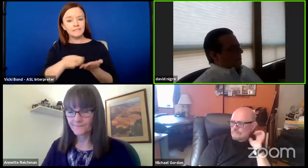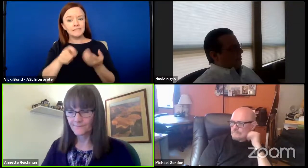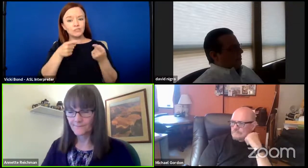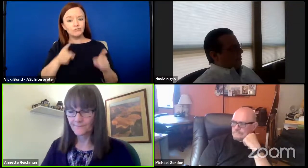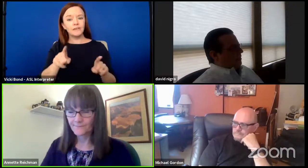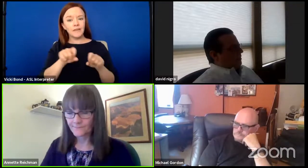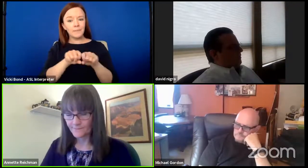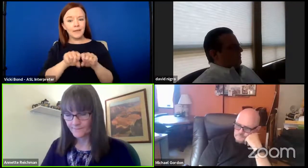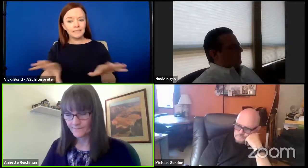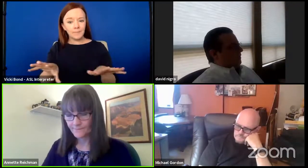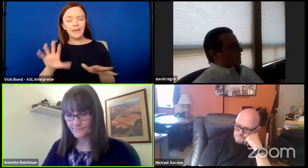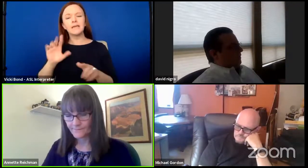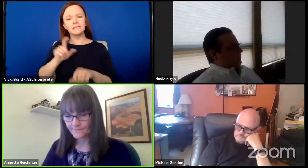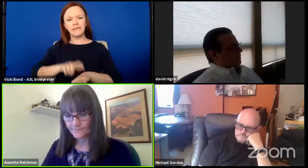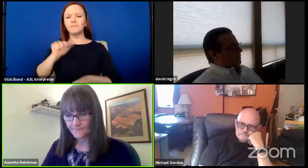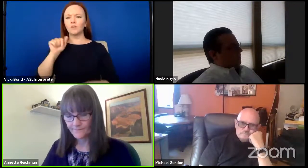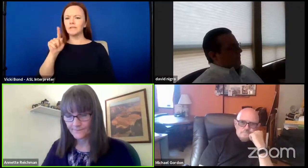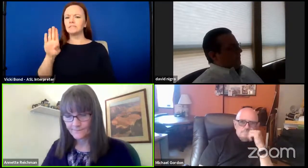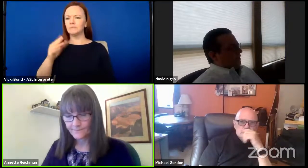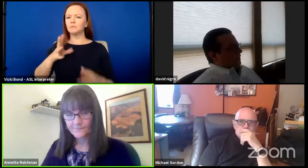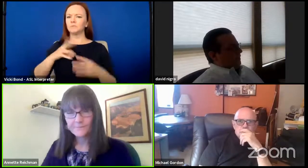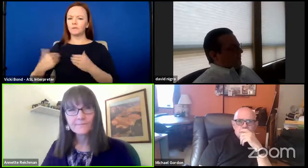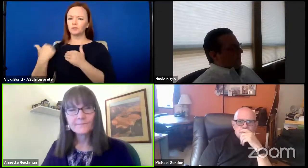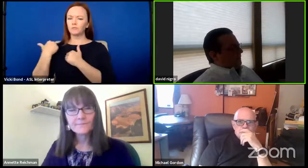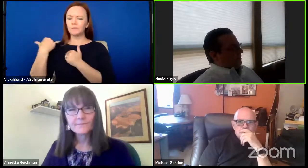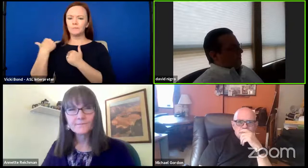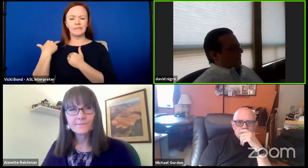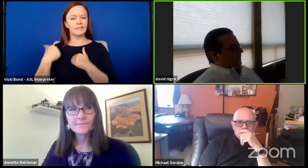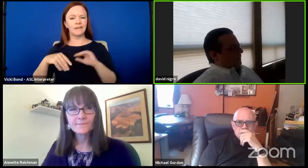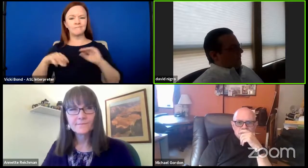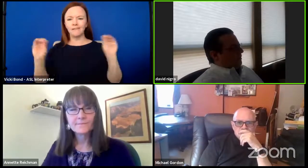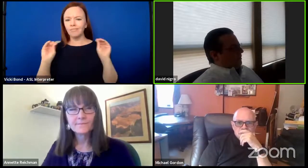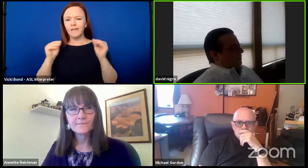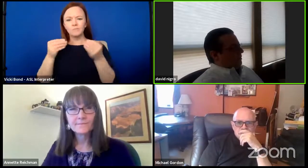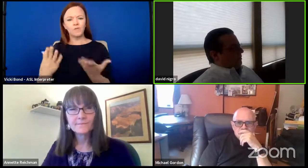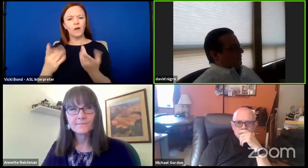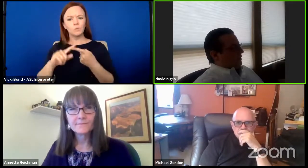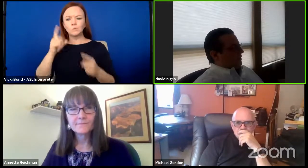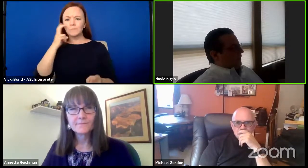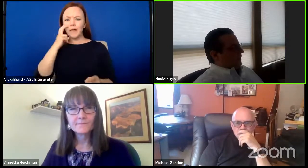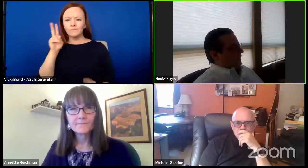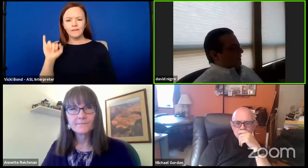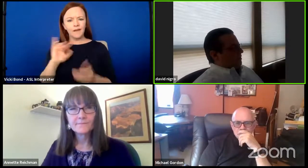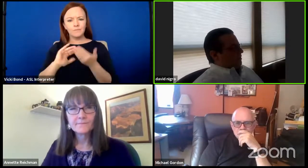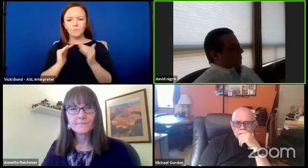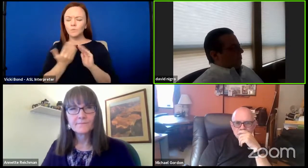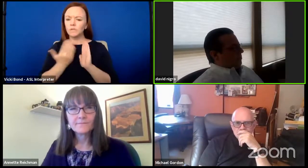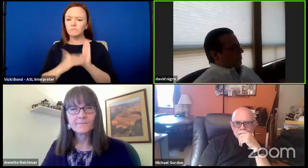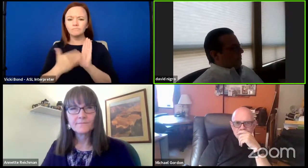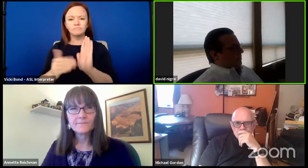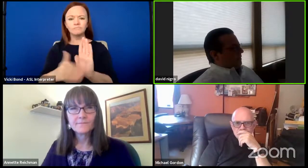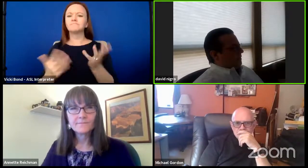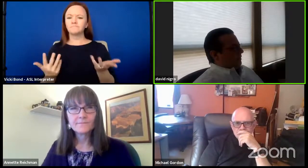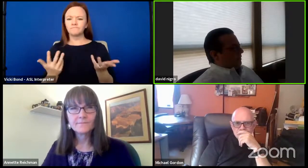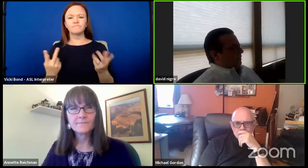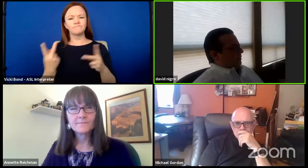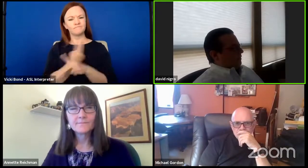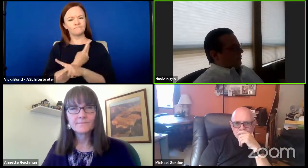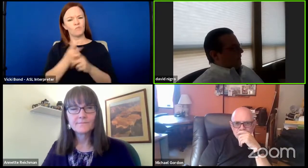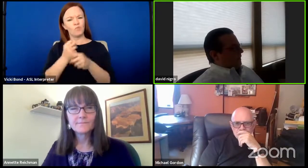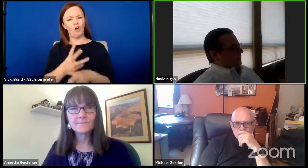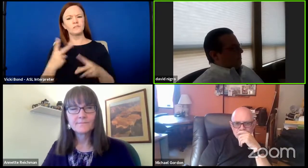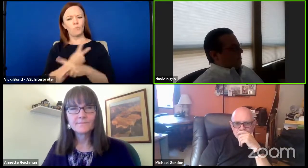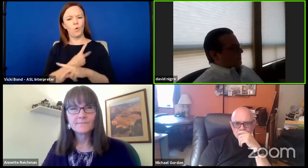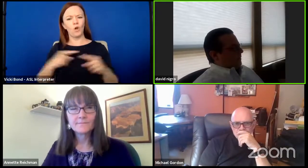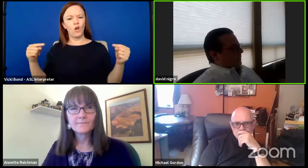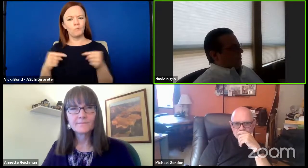do some researching, because the lackluster nothing provided to the blind and visually impaired community actually does more harm than good. Why